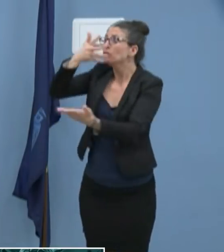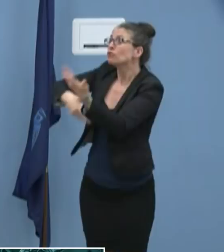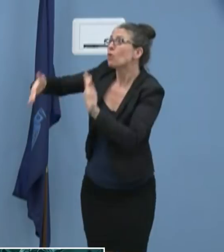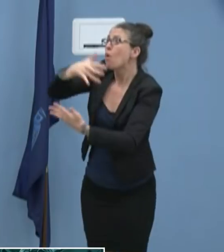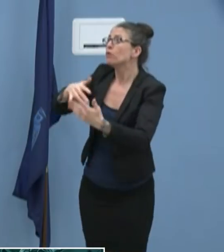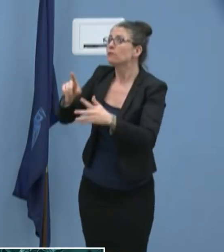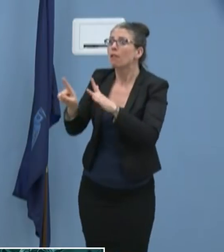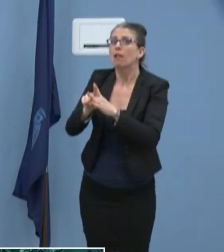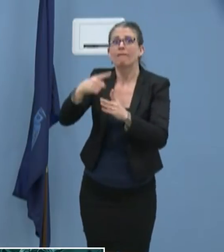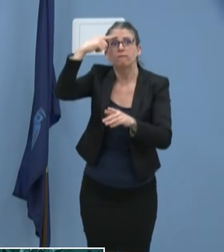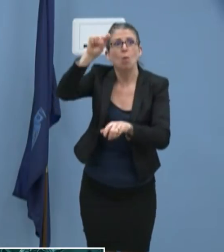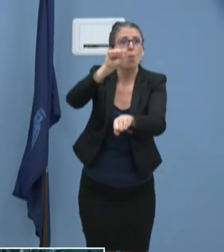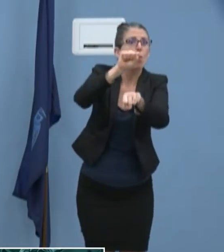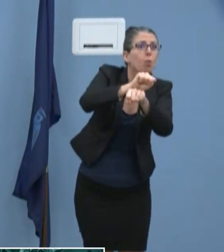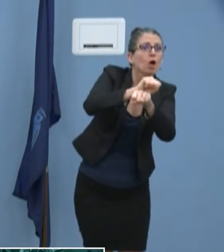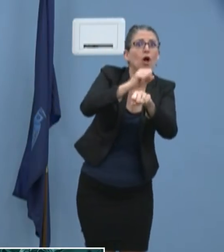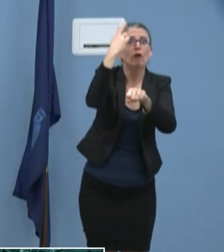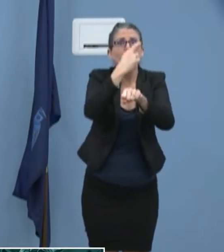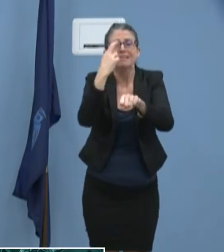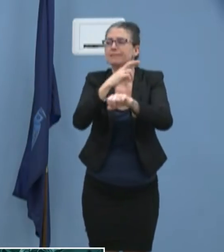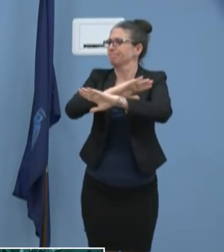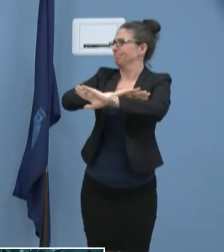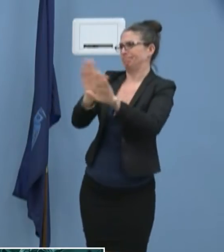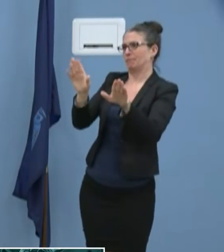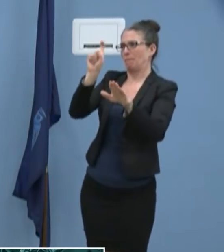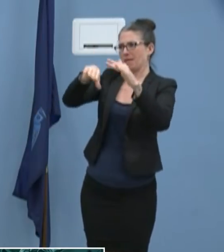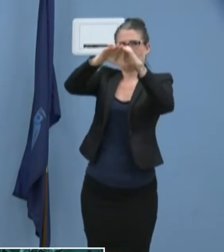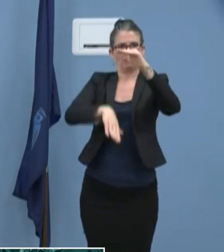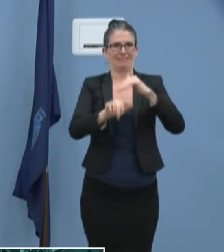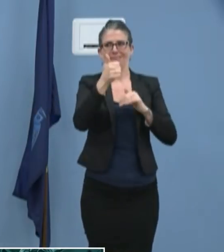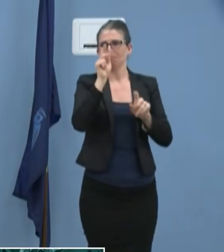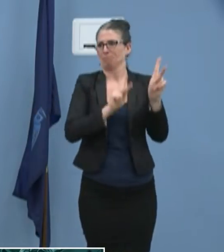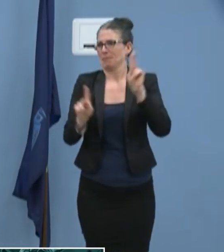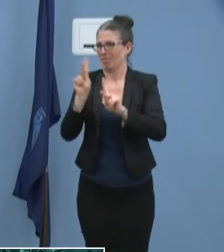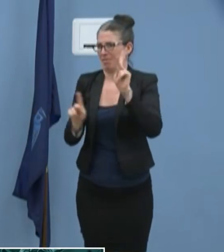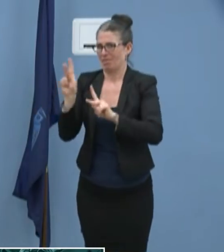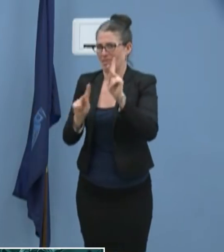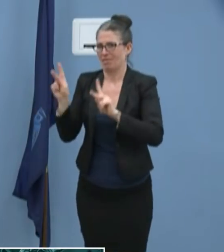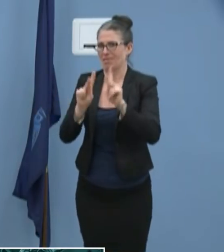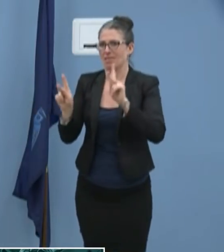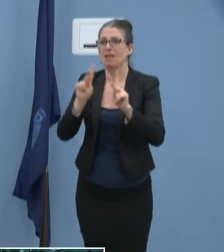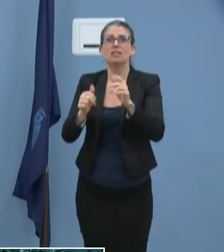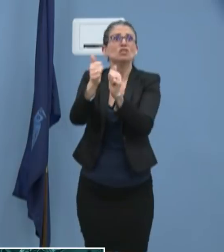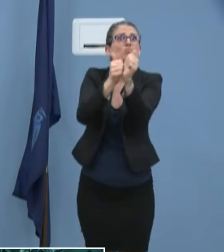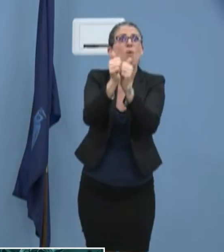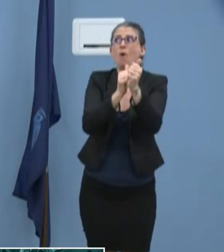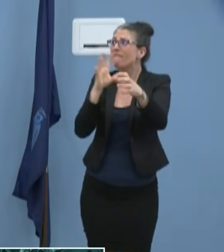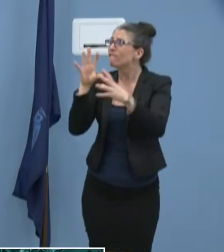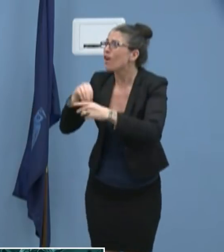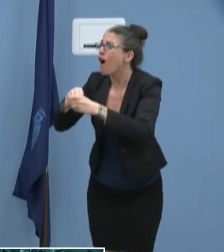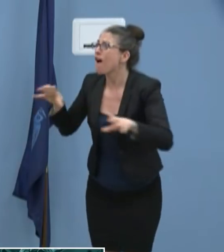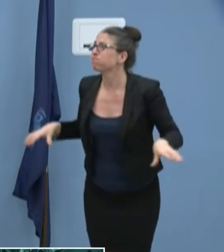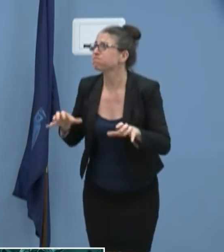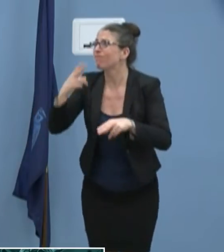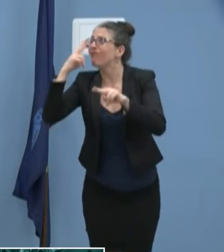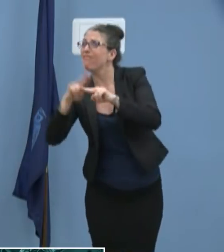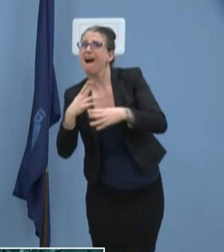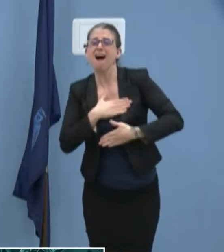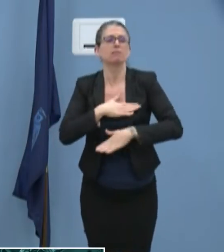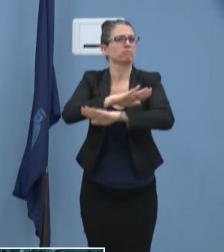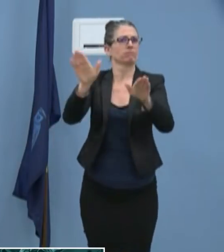and festivals, and any similar event or activity in a venue such as an